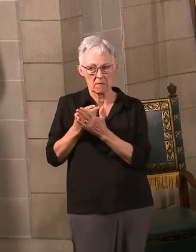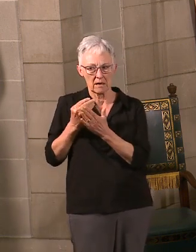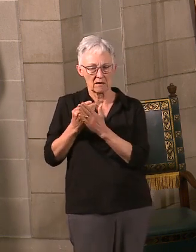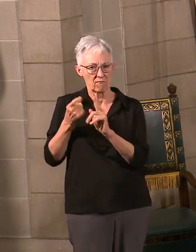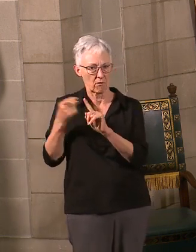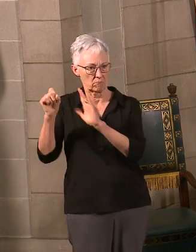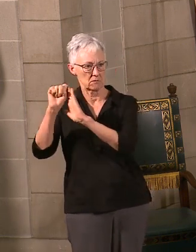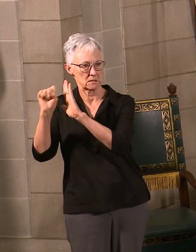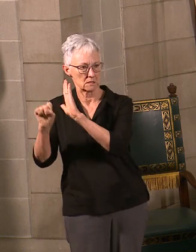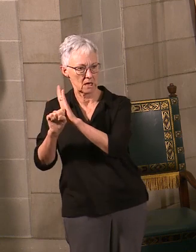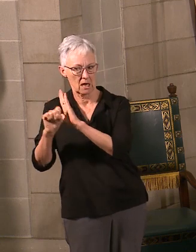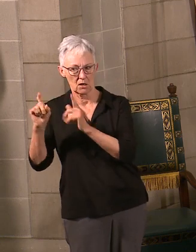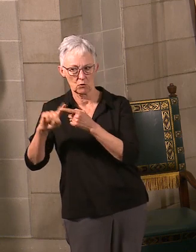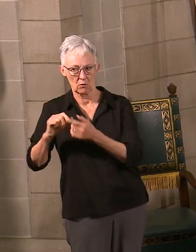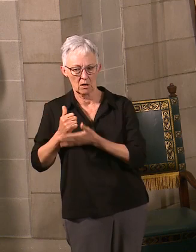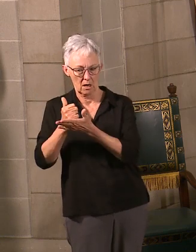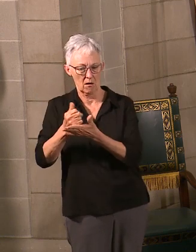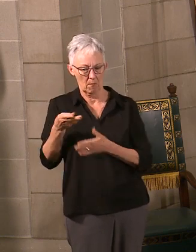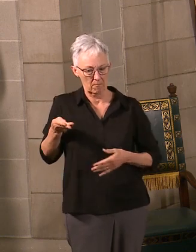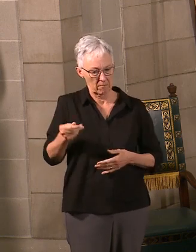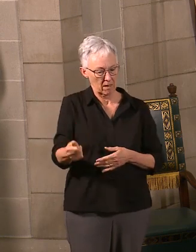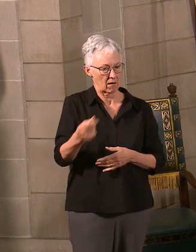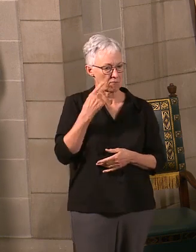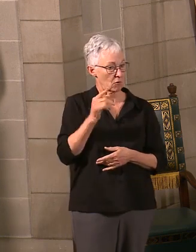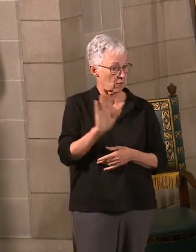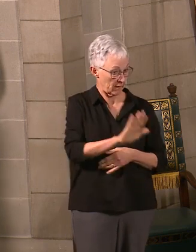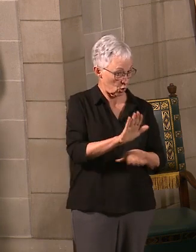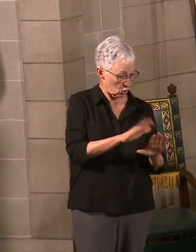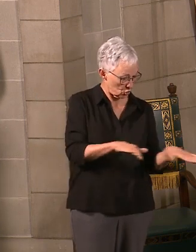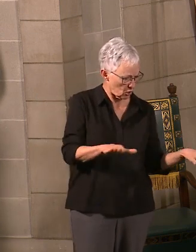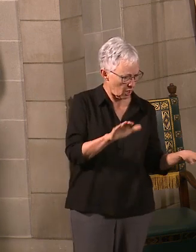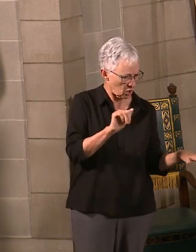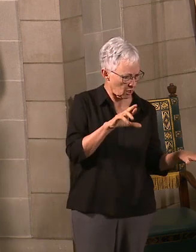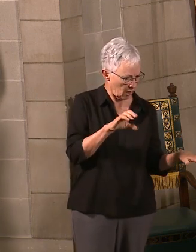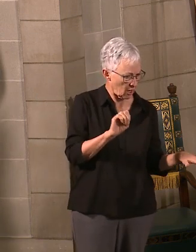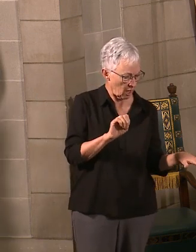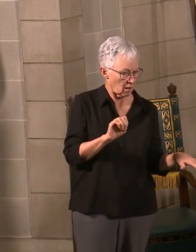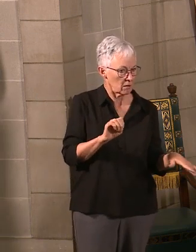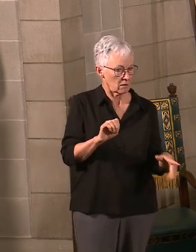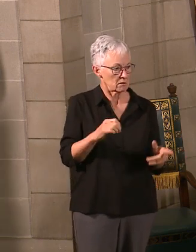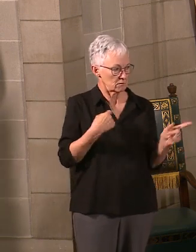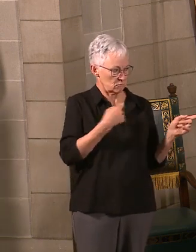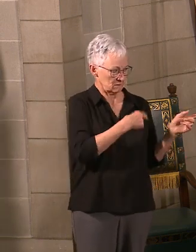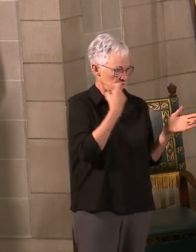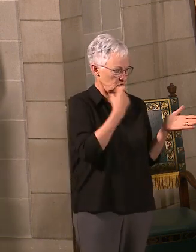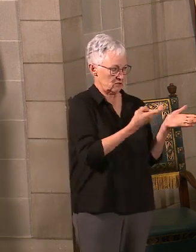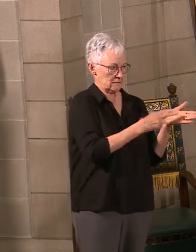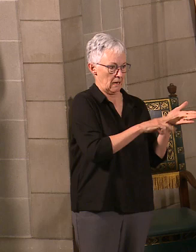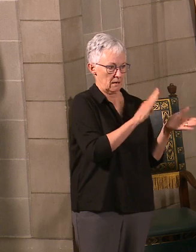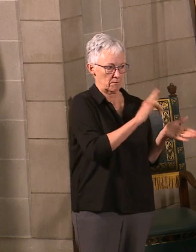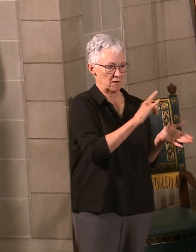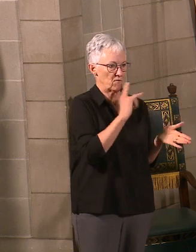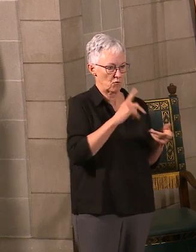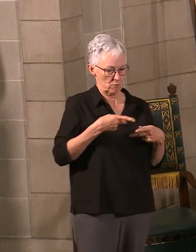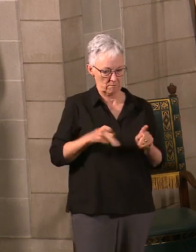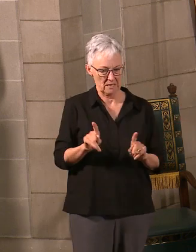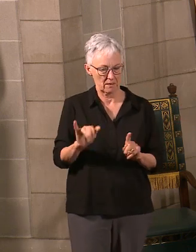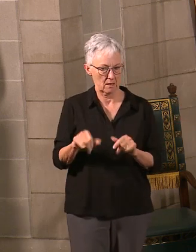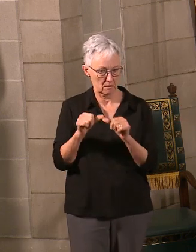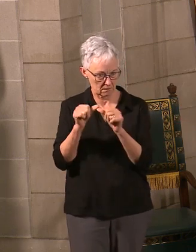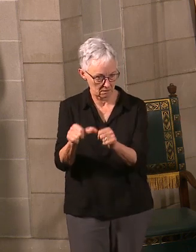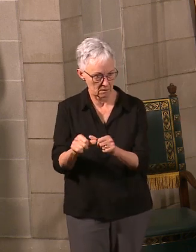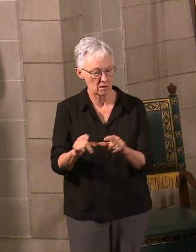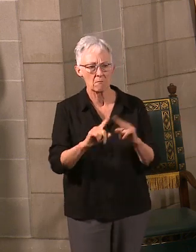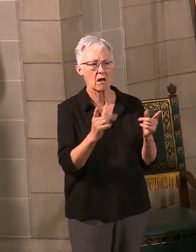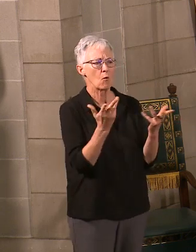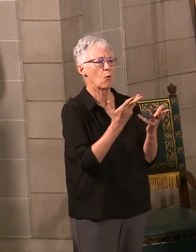issued an executive order to waive some of the requirements to allow them to be able to continue to have that access. What about the middle class families? And again, this is one of the reasons why we continue to focus